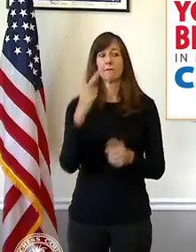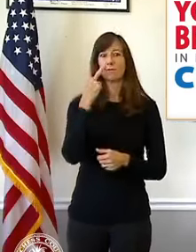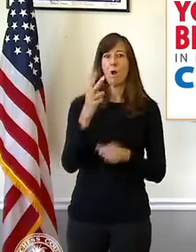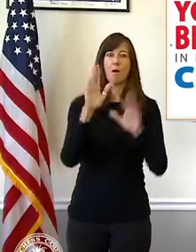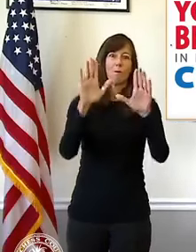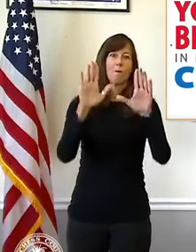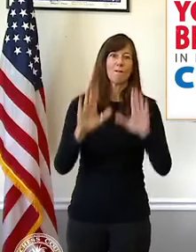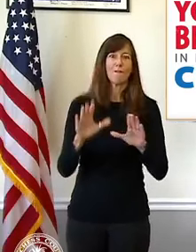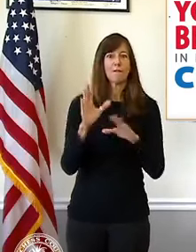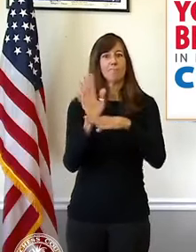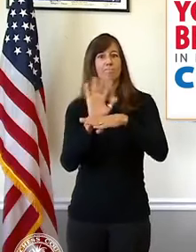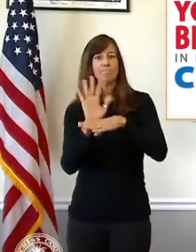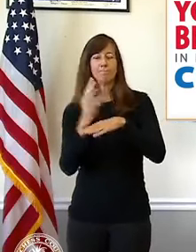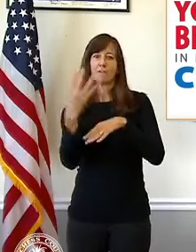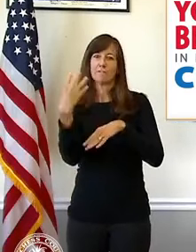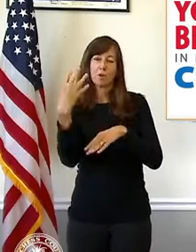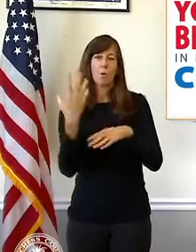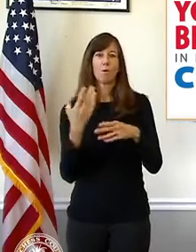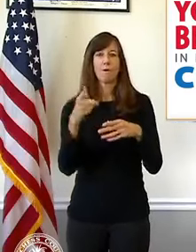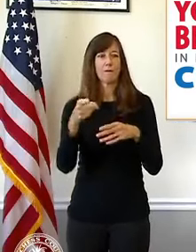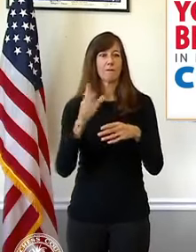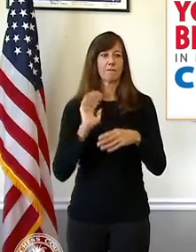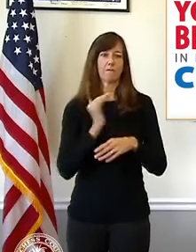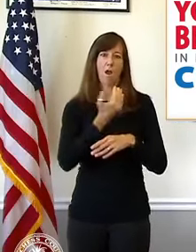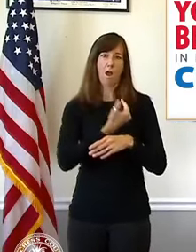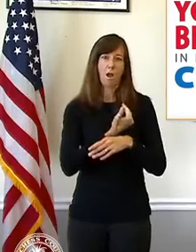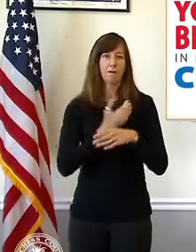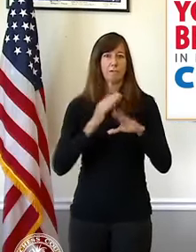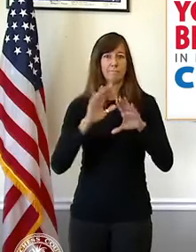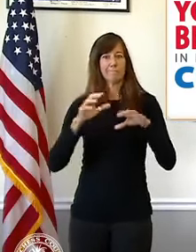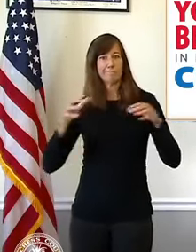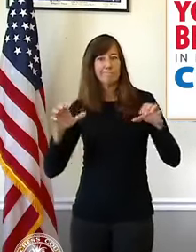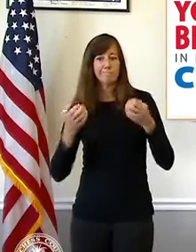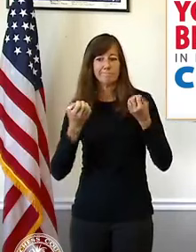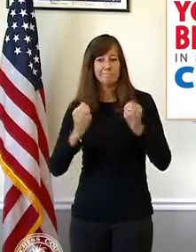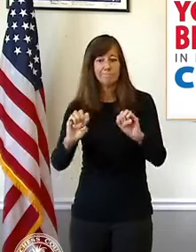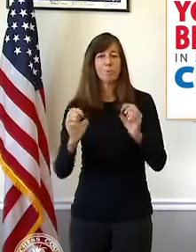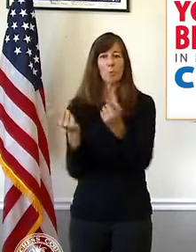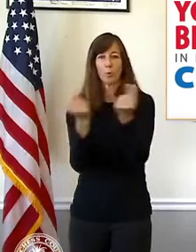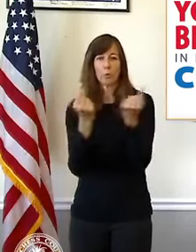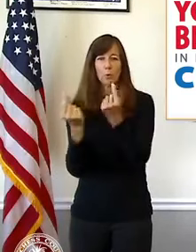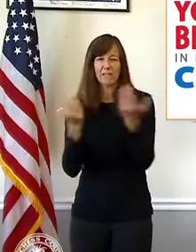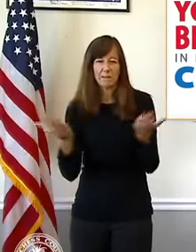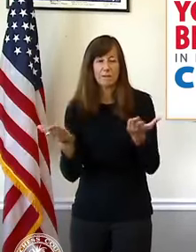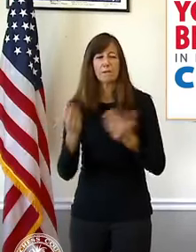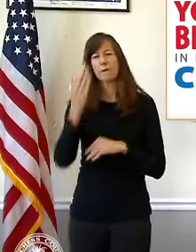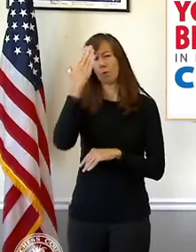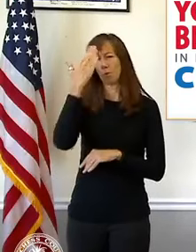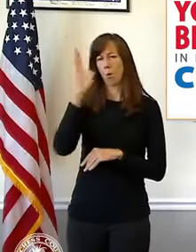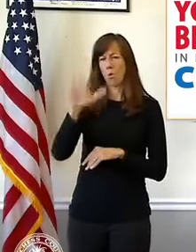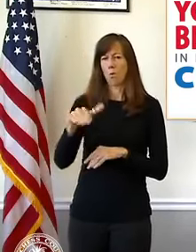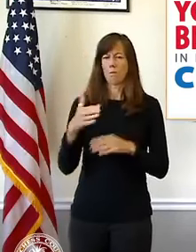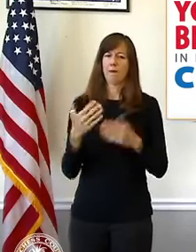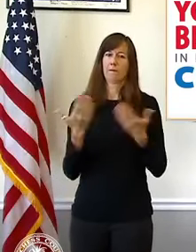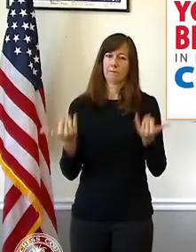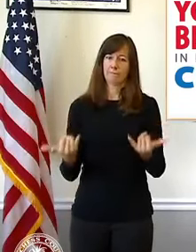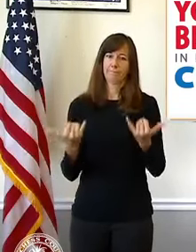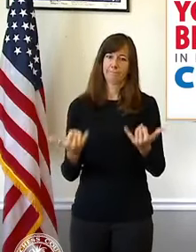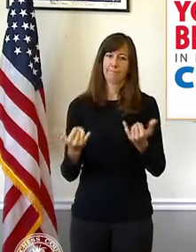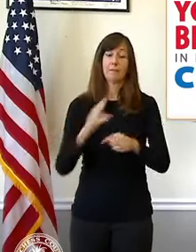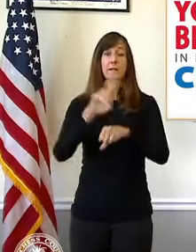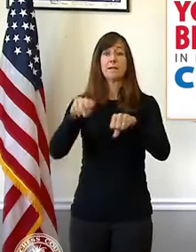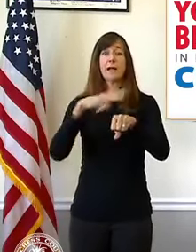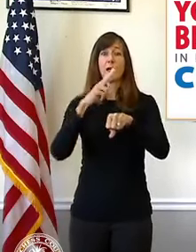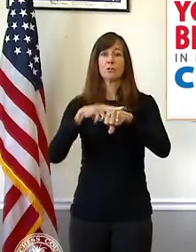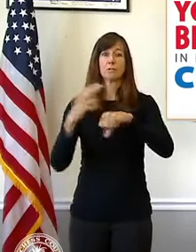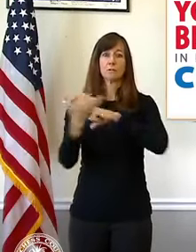as part of our complete count effort. As you likely know, we are in the midst of a national census. The Constitution